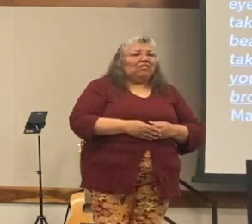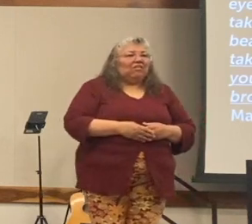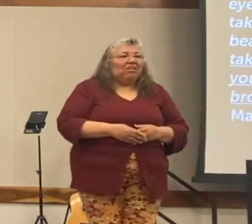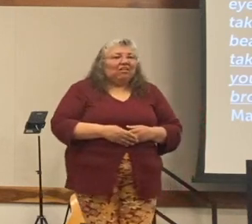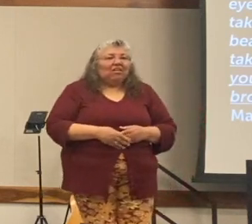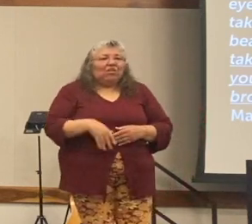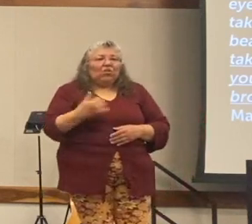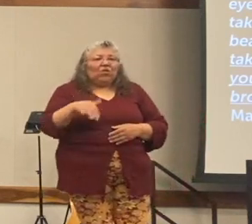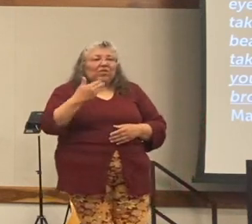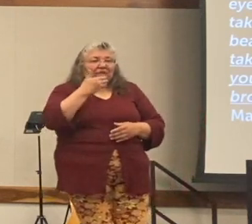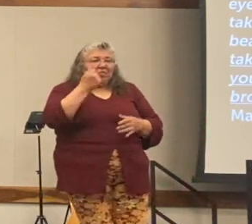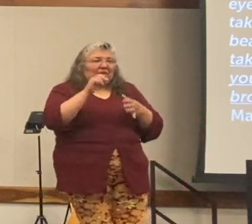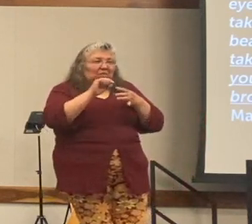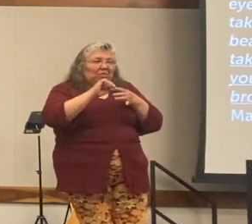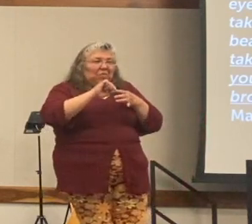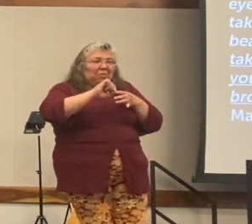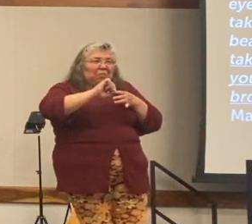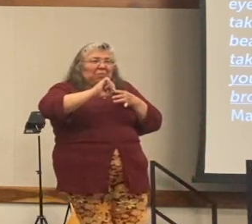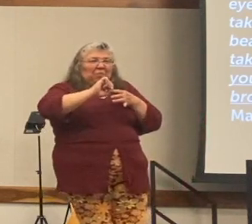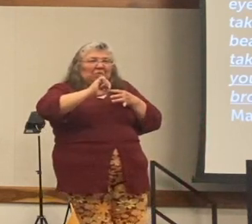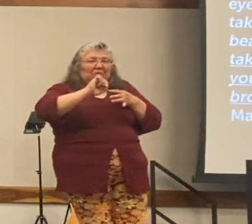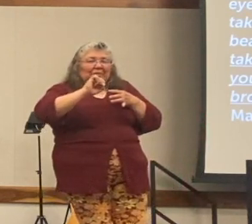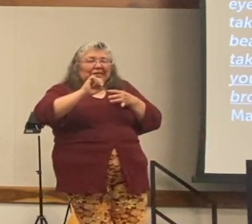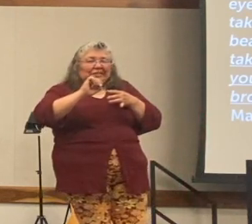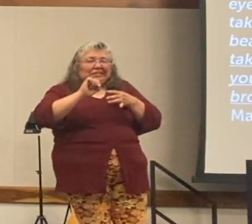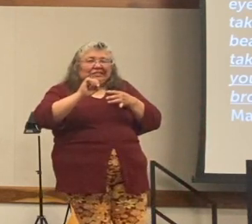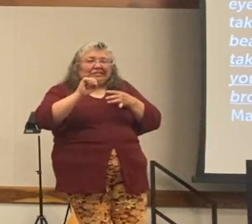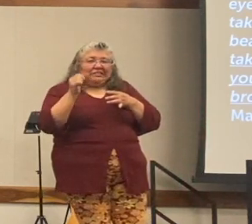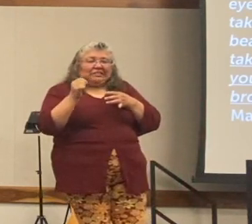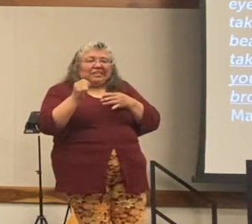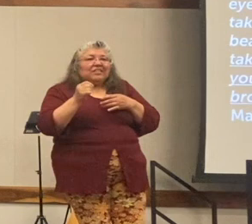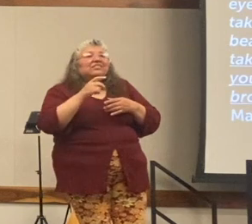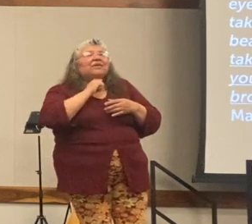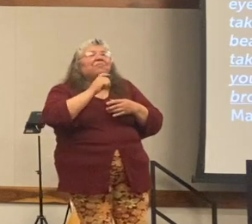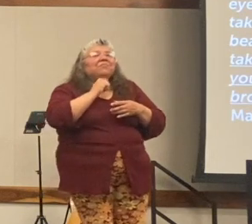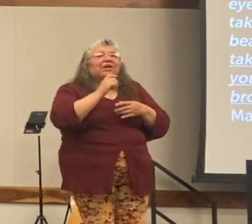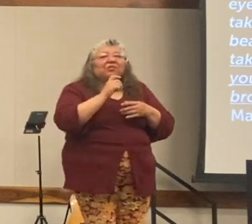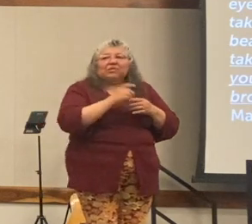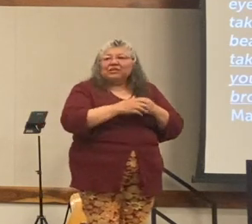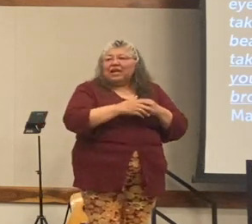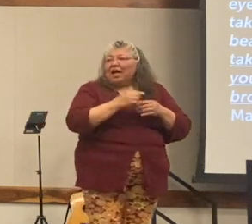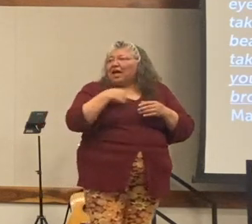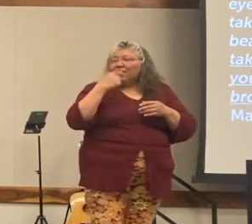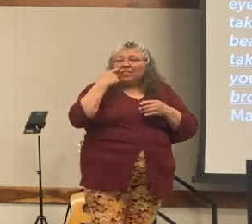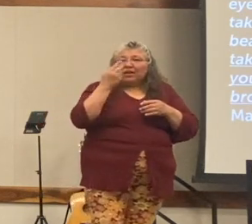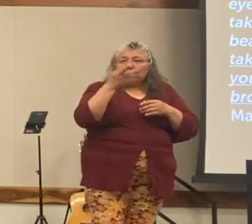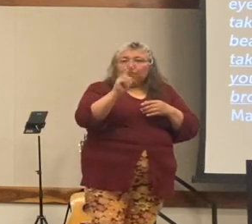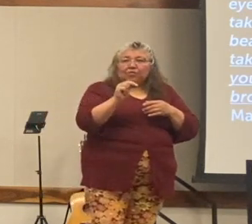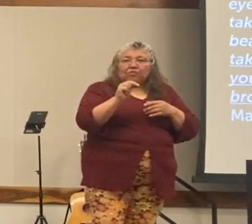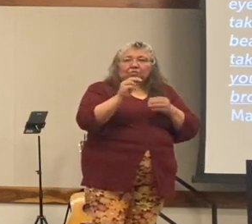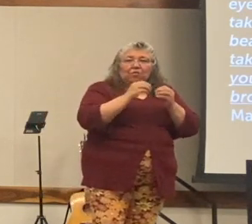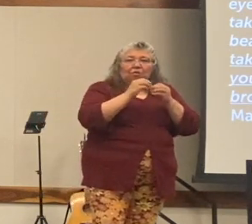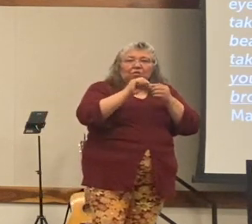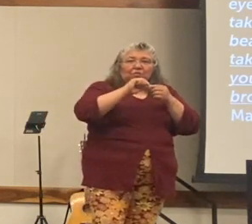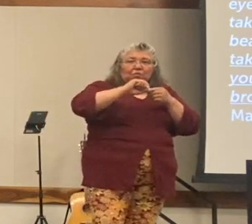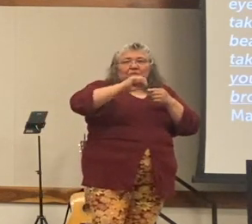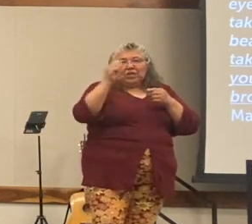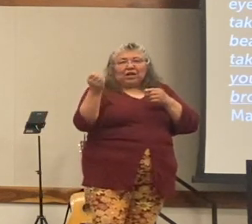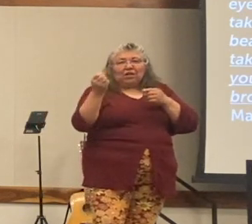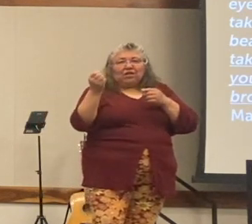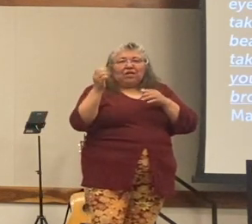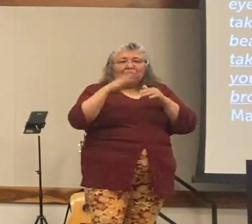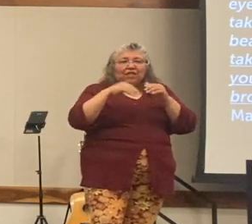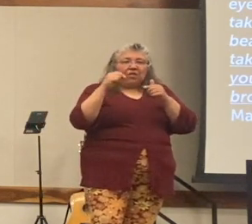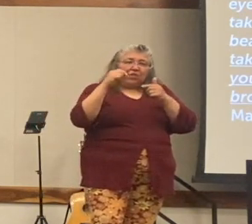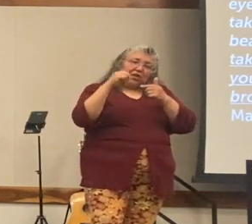Aren't they the best when you pull them out? The metal splinter? Right? I think it burns more when you pull that out than when you got